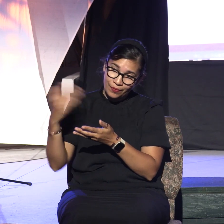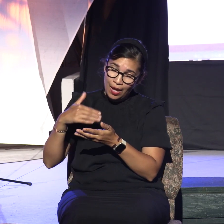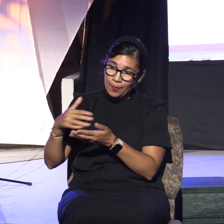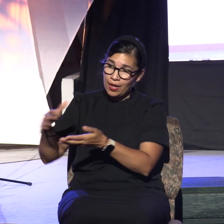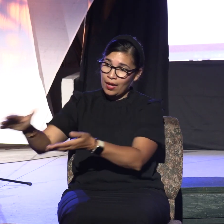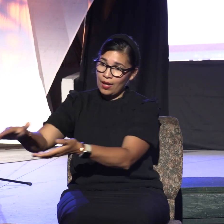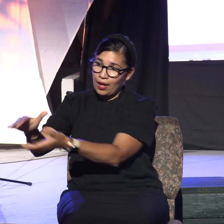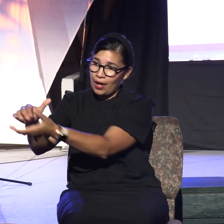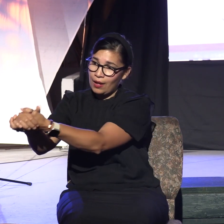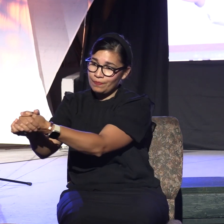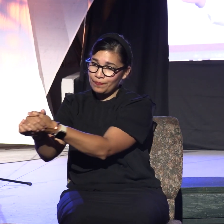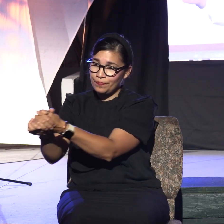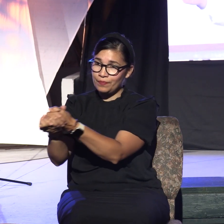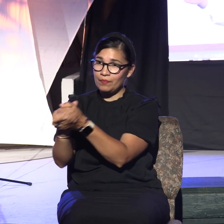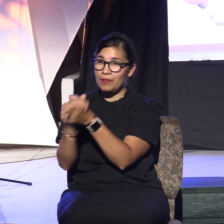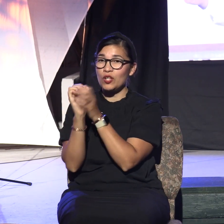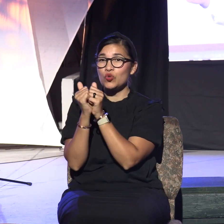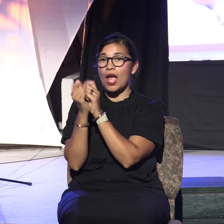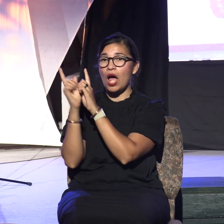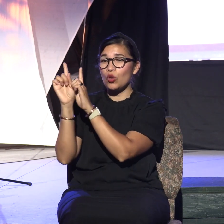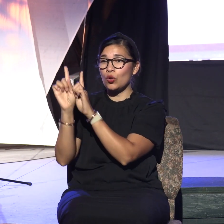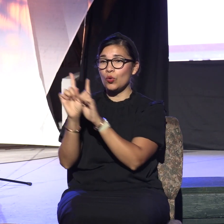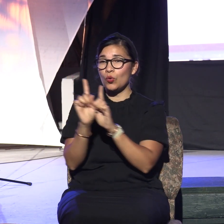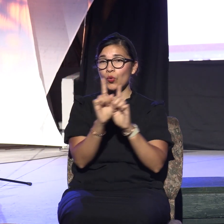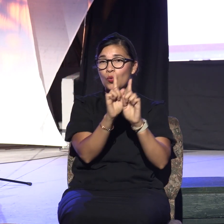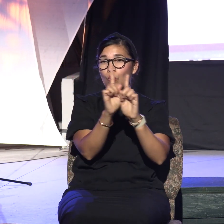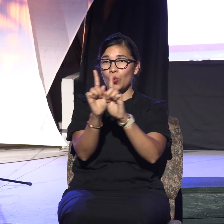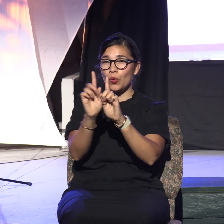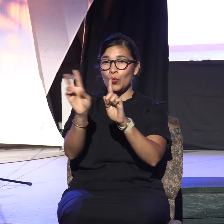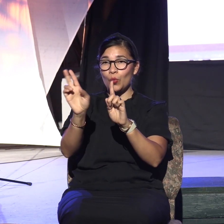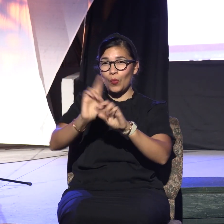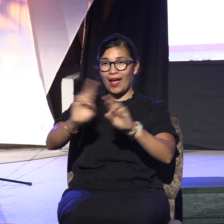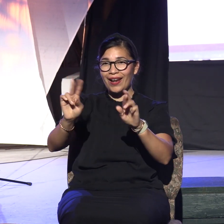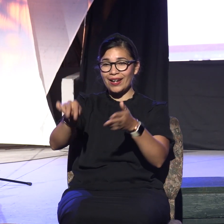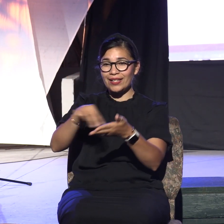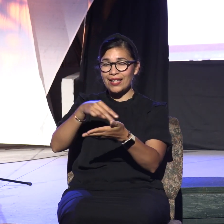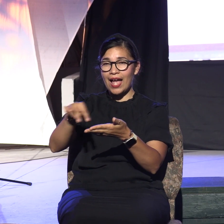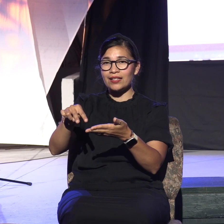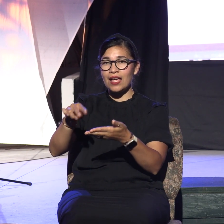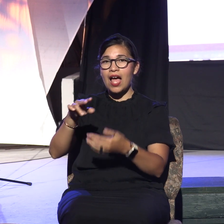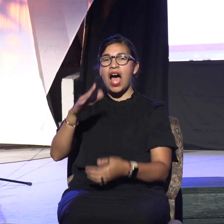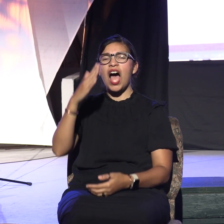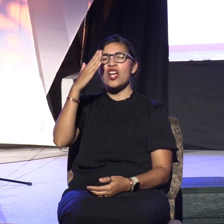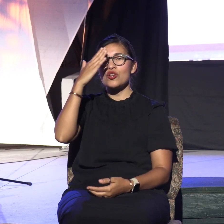I thought about their hands at the altar, slipping rings on each other's fingers,